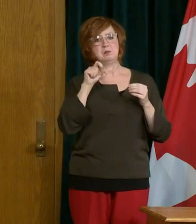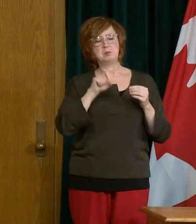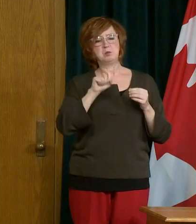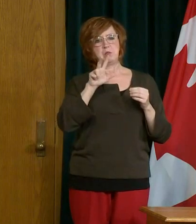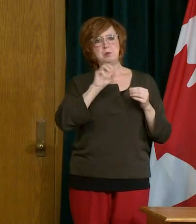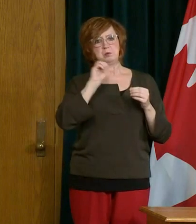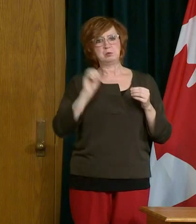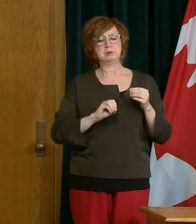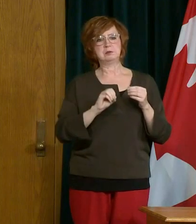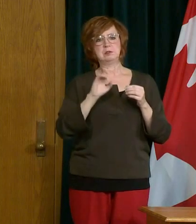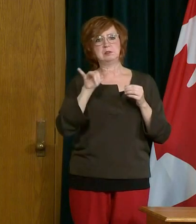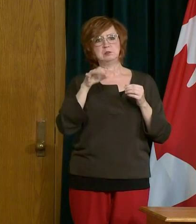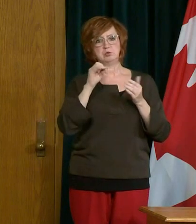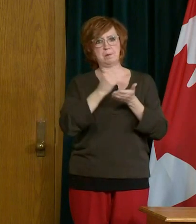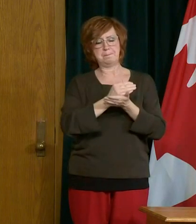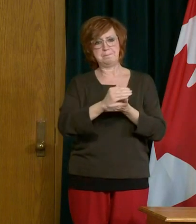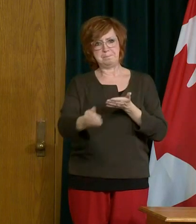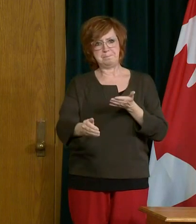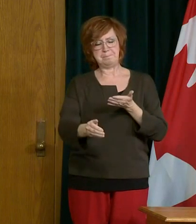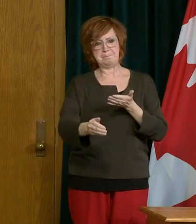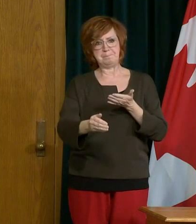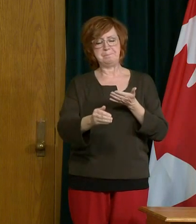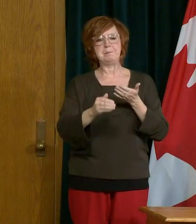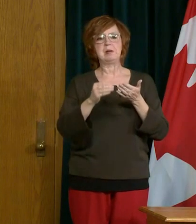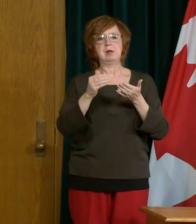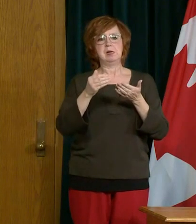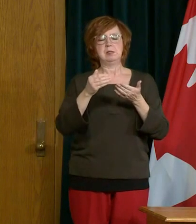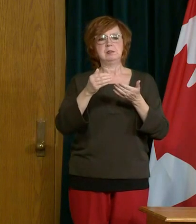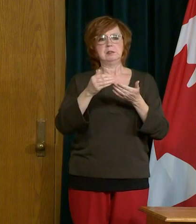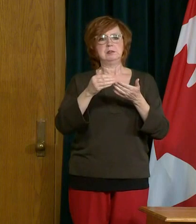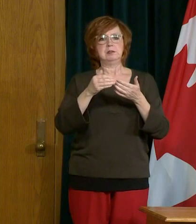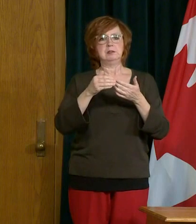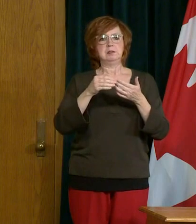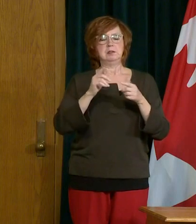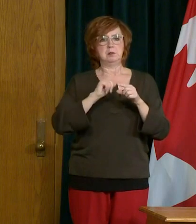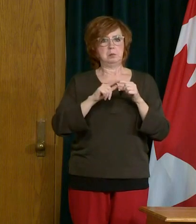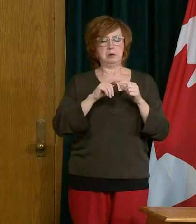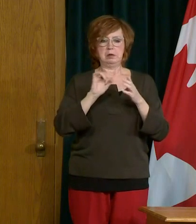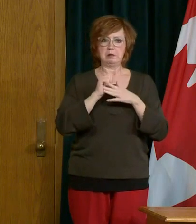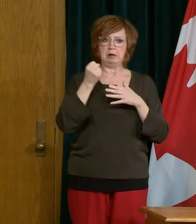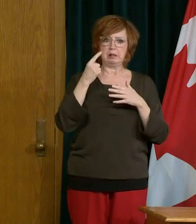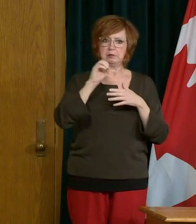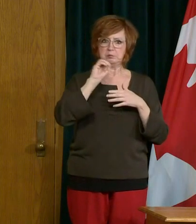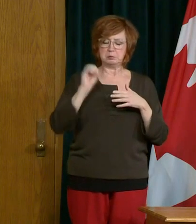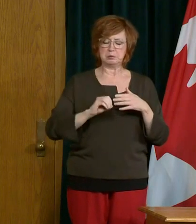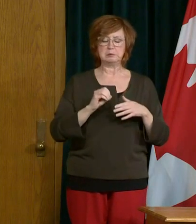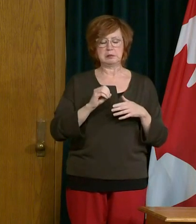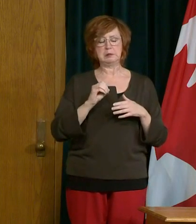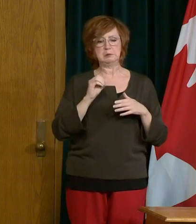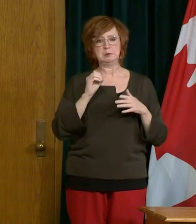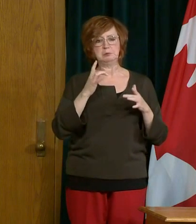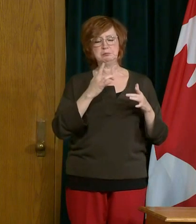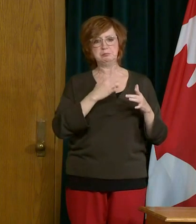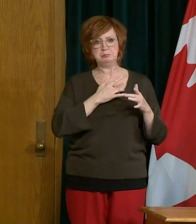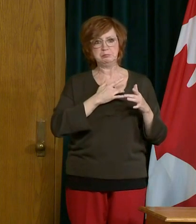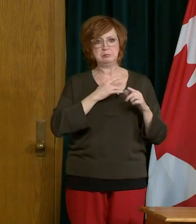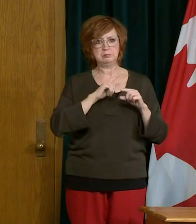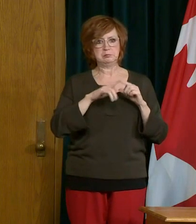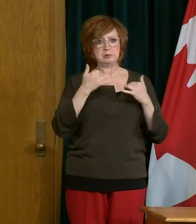11.3%. And again, while that is very high and quite concerning, it is also the second lowest unemployment rate in